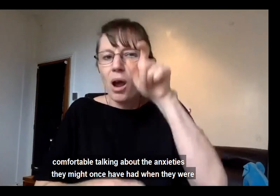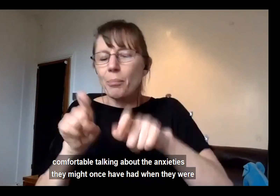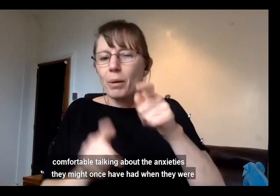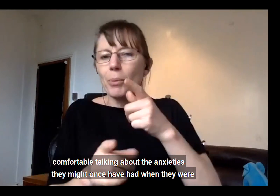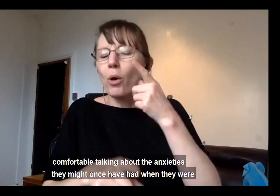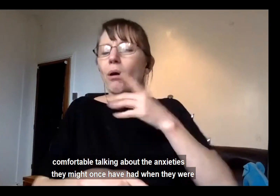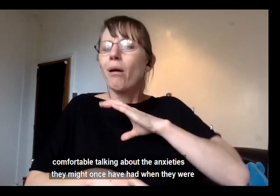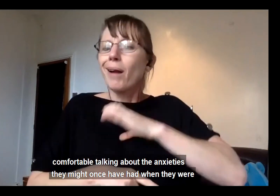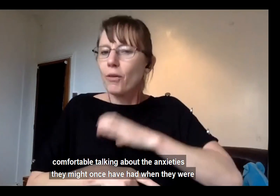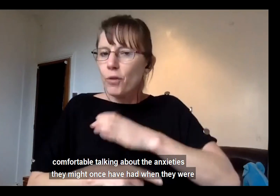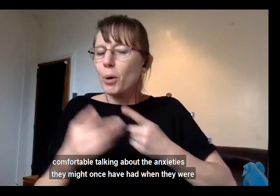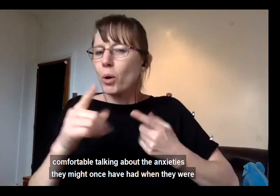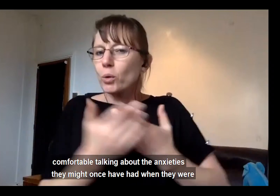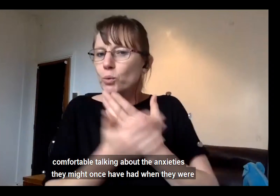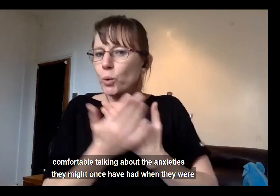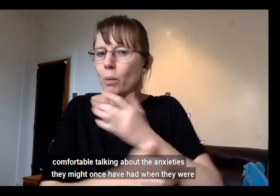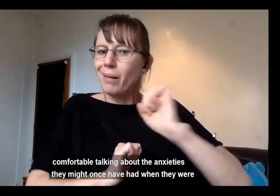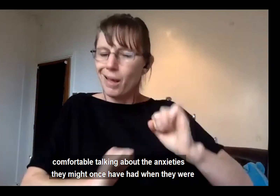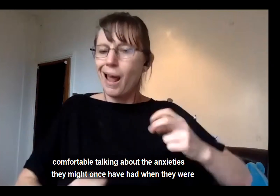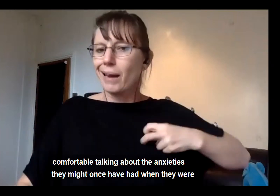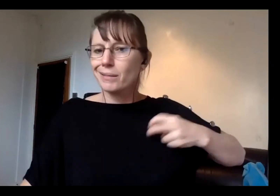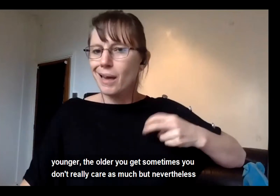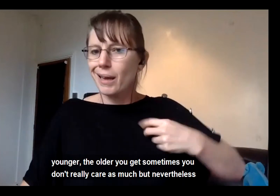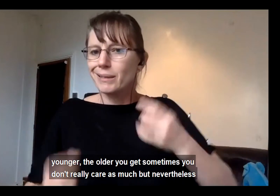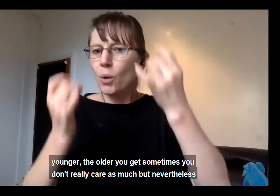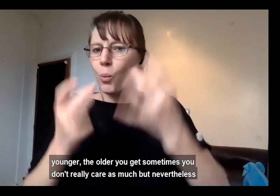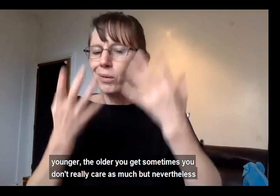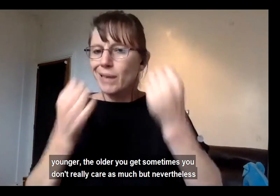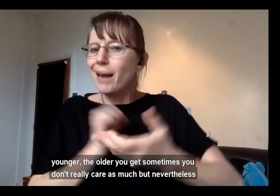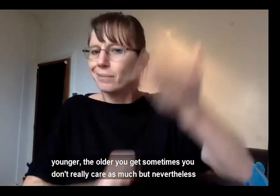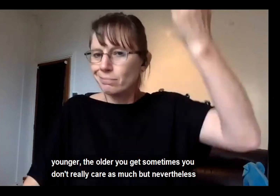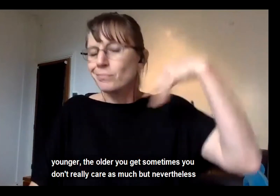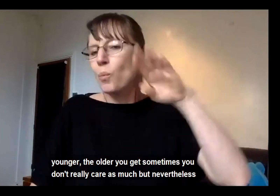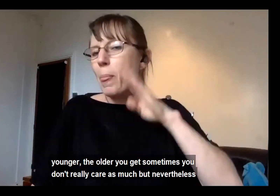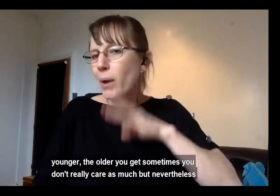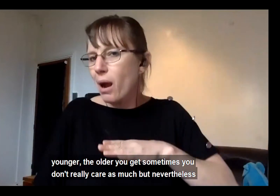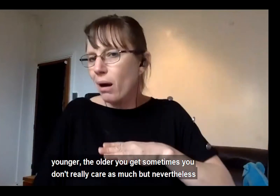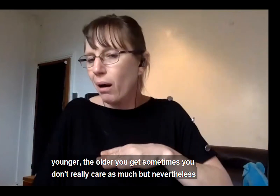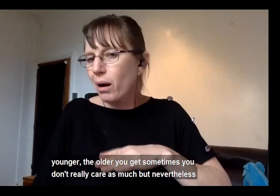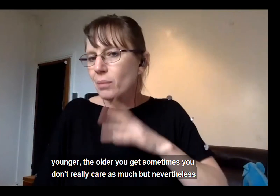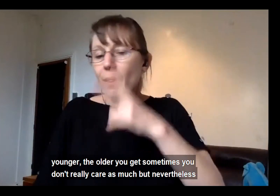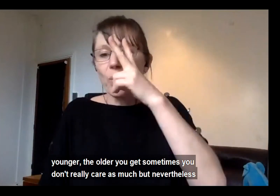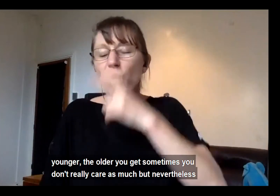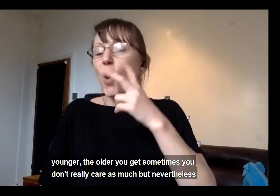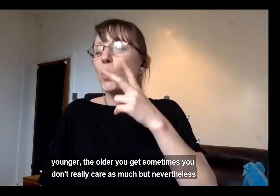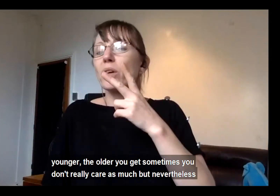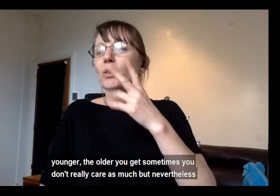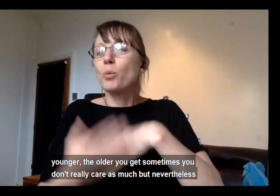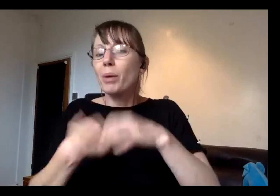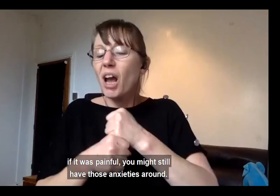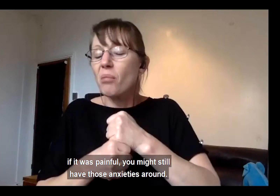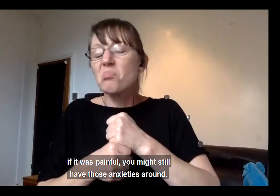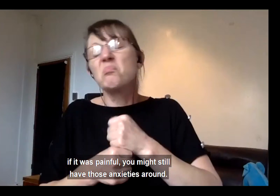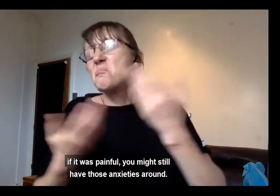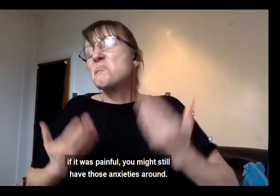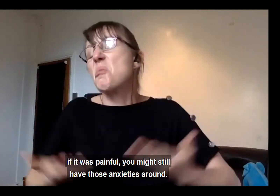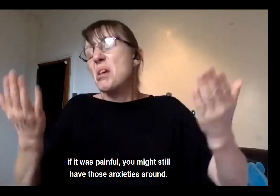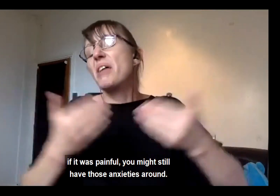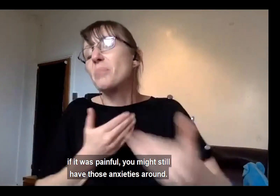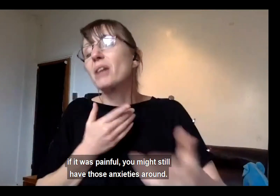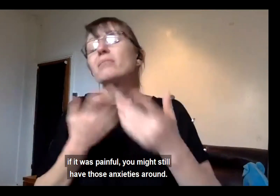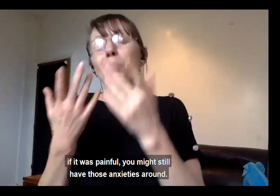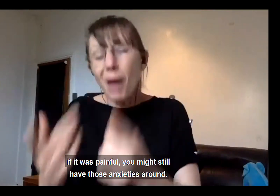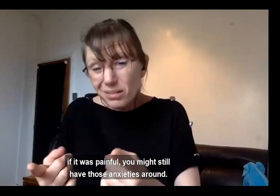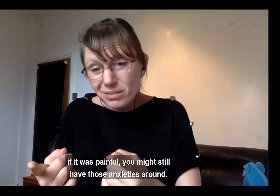about the anxieties they might once have had when they were younger? The older you get, sometimes you don't really care as much, but nevertheless, if it